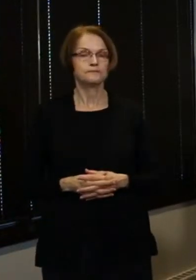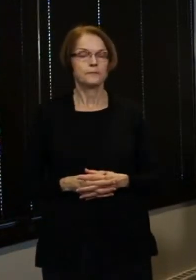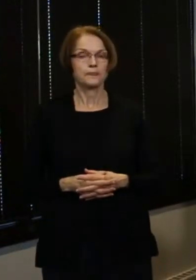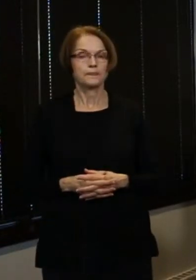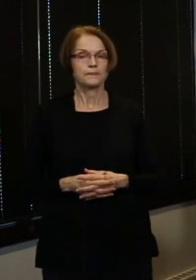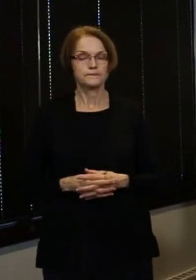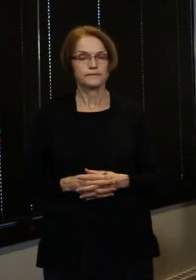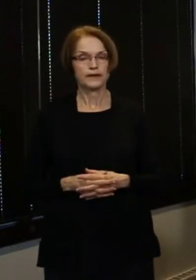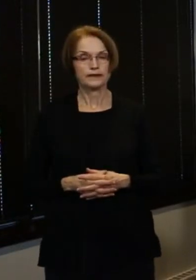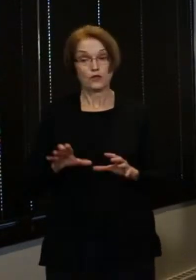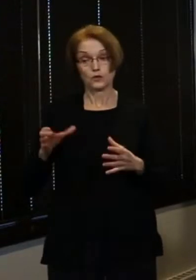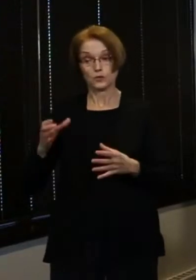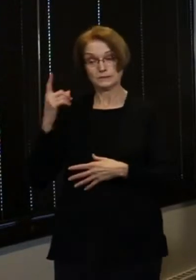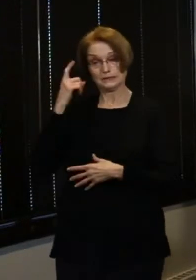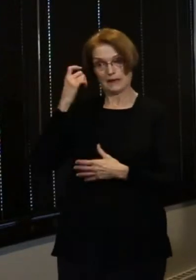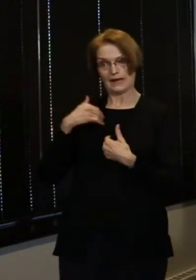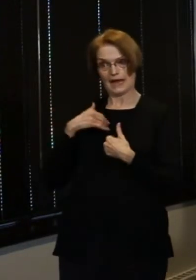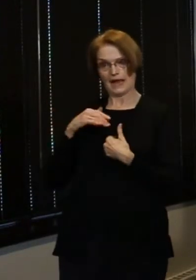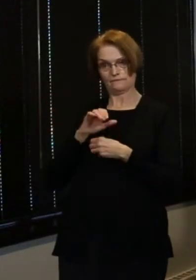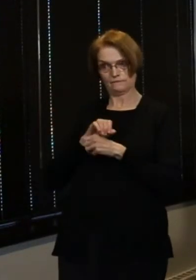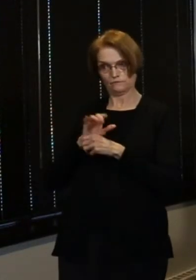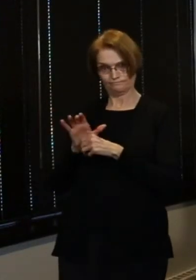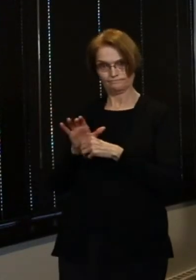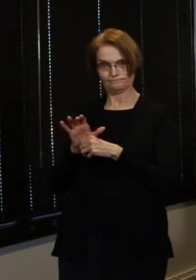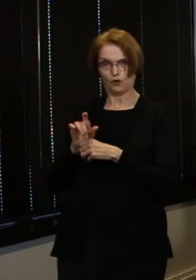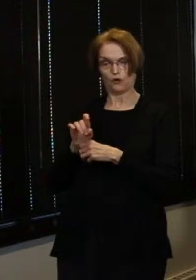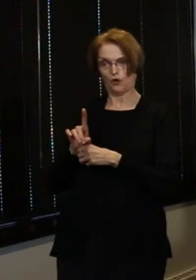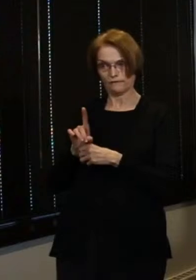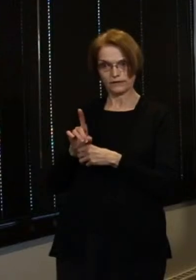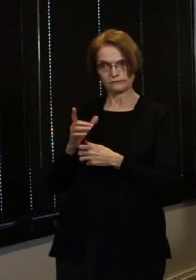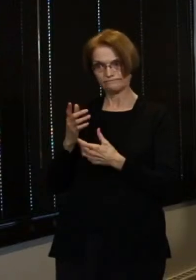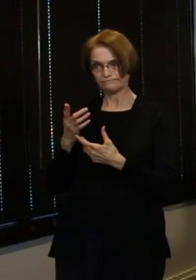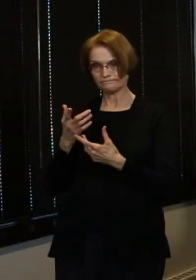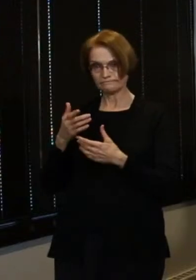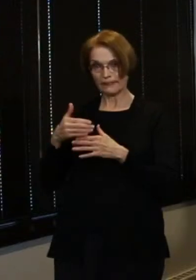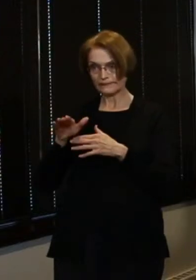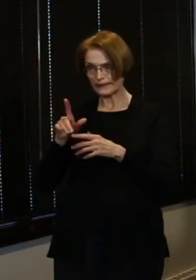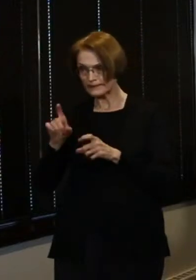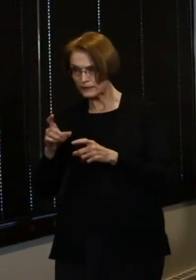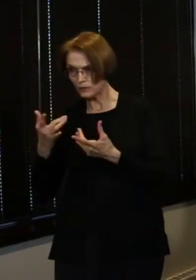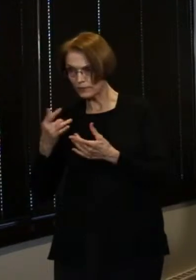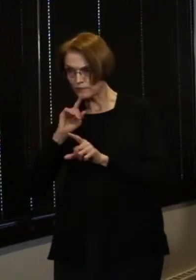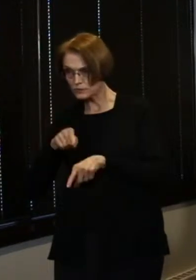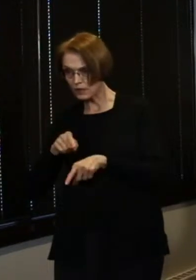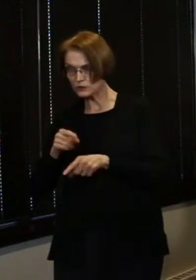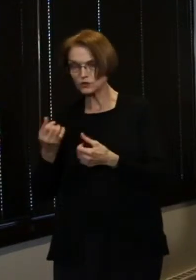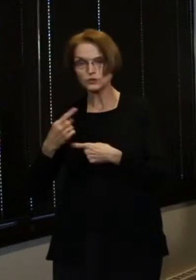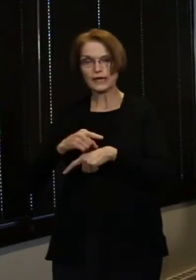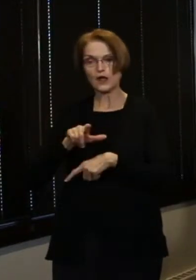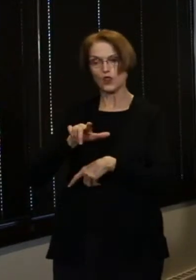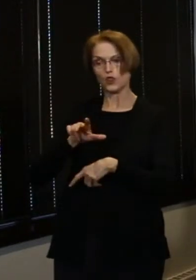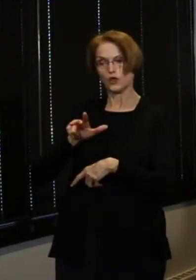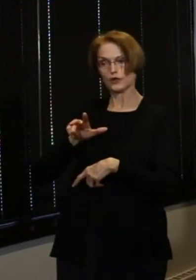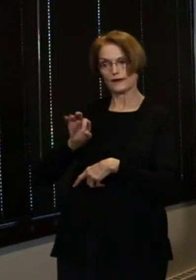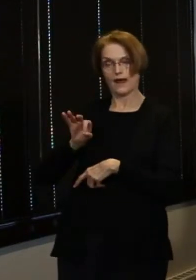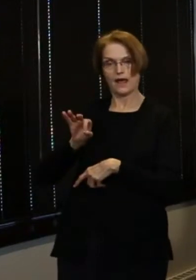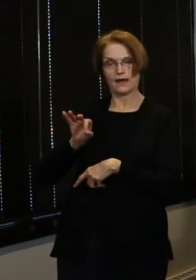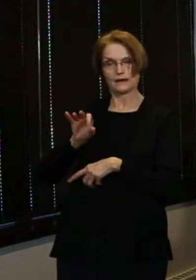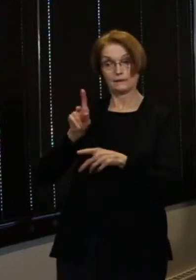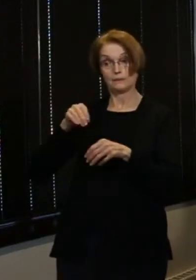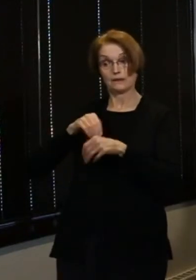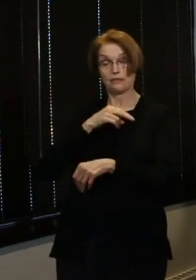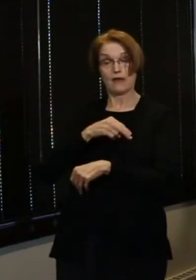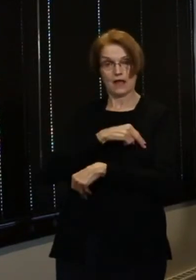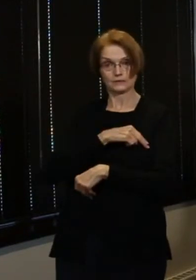On our suspected COVID numbers, again, patients waiting for a test result to come back. Today we're reporting 39 patients